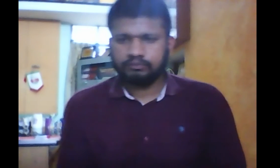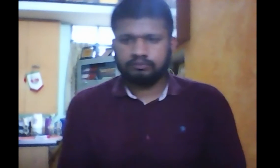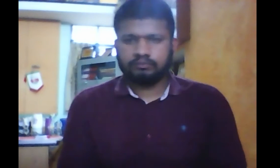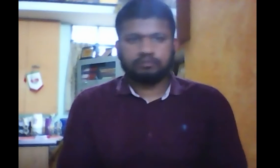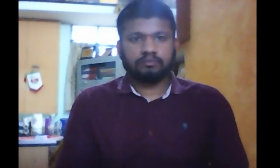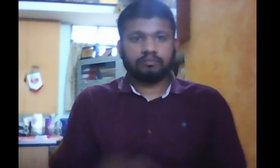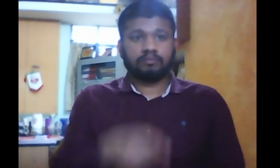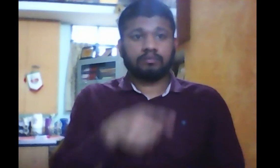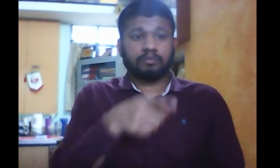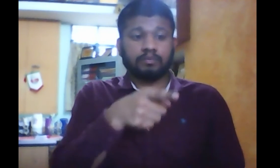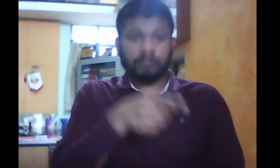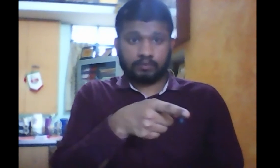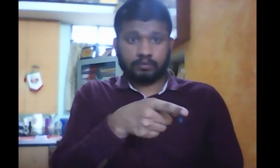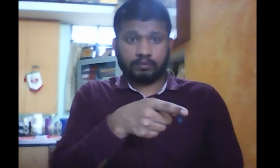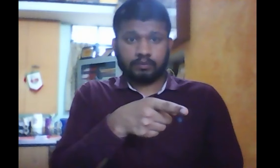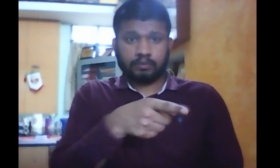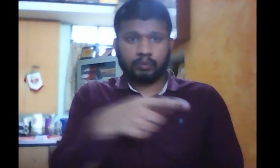Okay. Who is this?